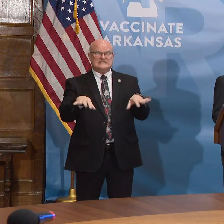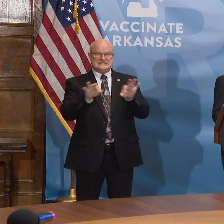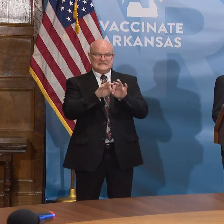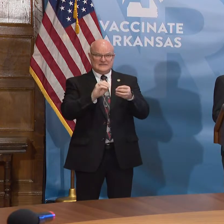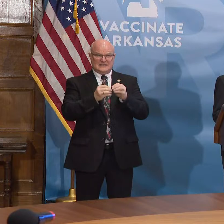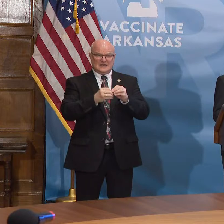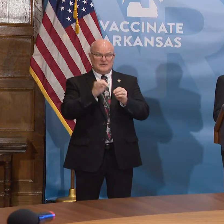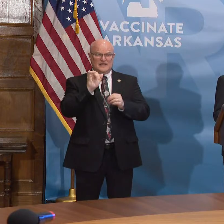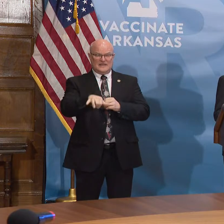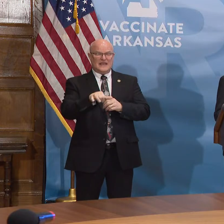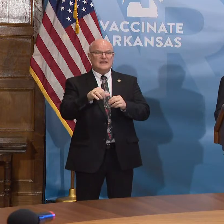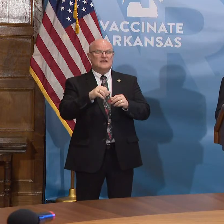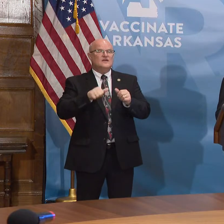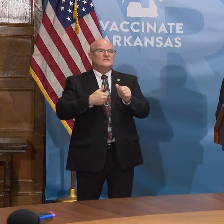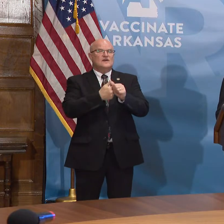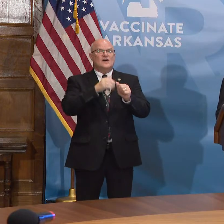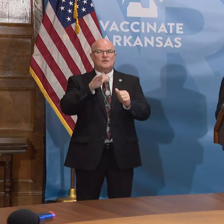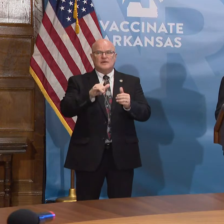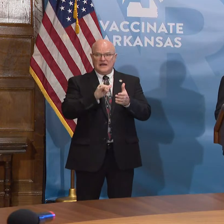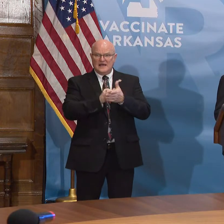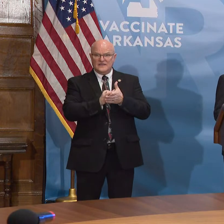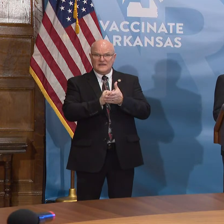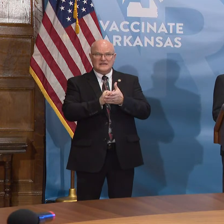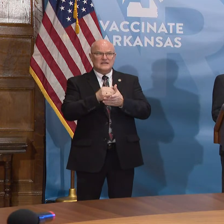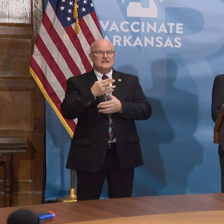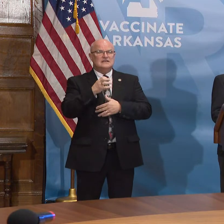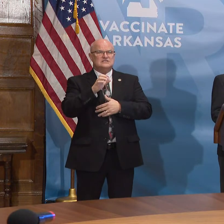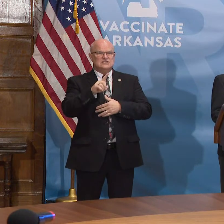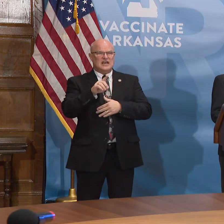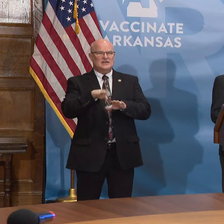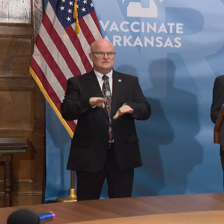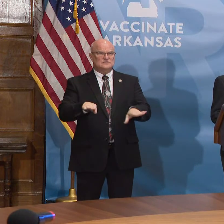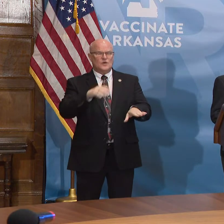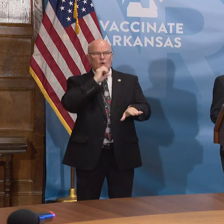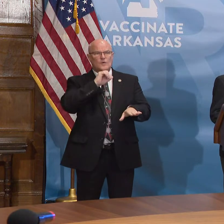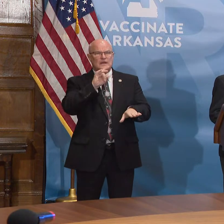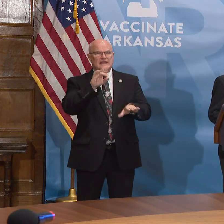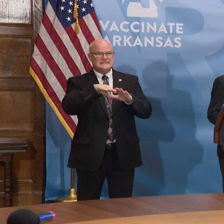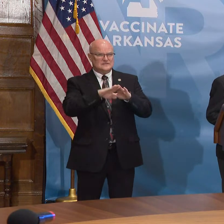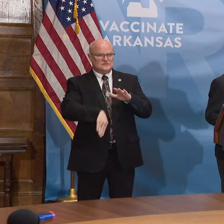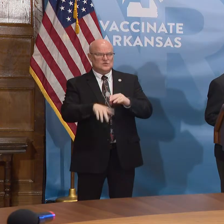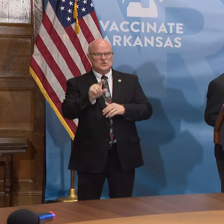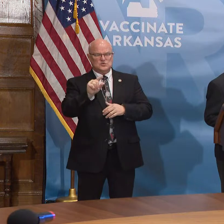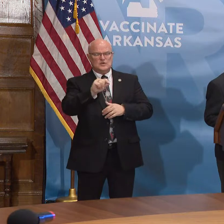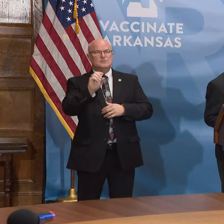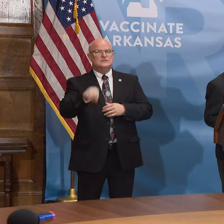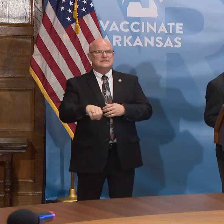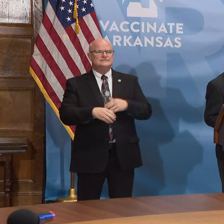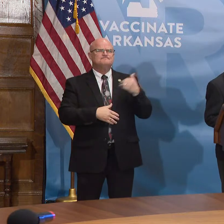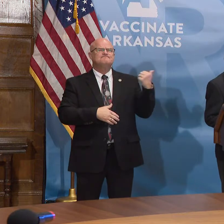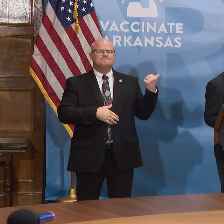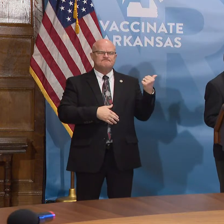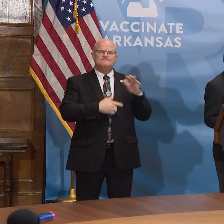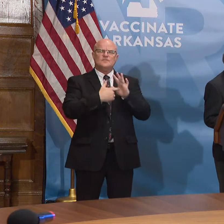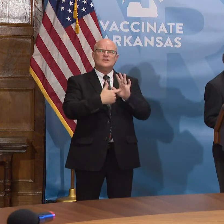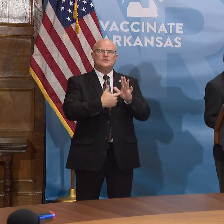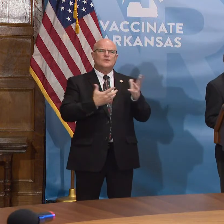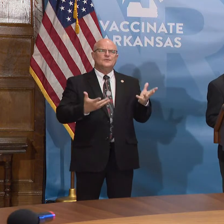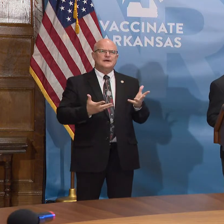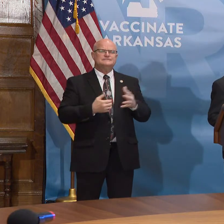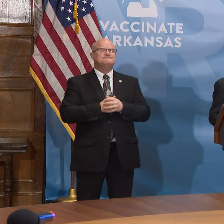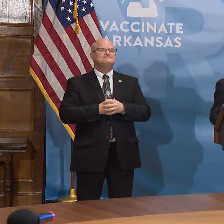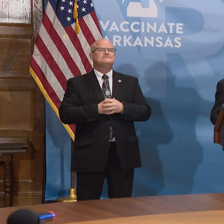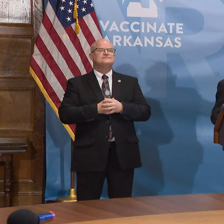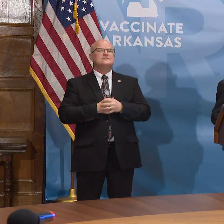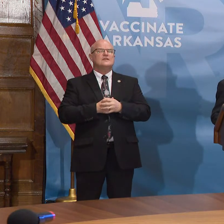number, and followed by the childhood age group, those under 18 are 20%. So what this graph is showing you is the